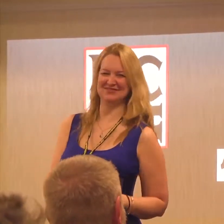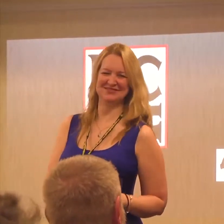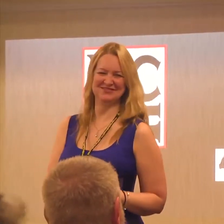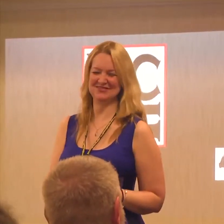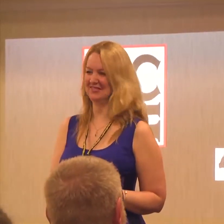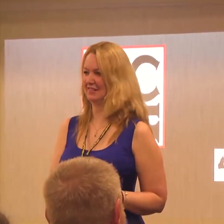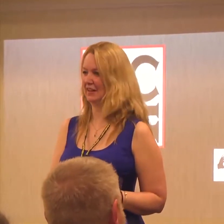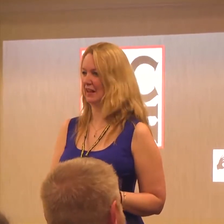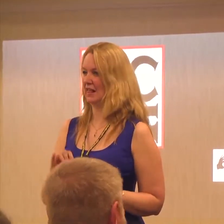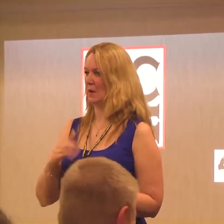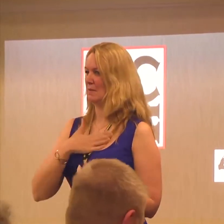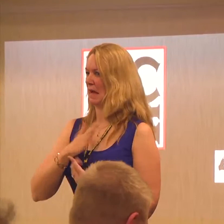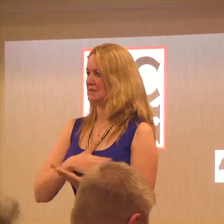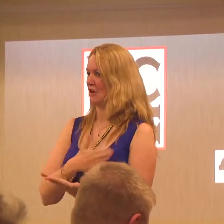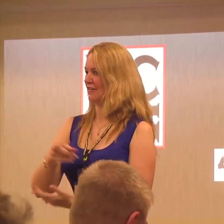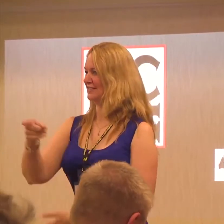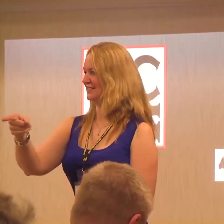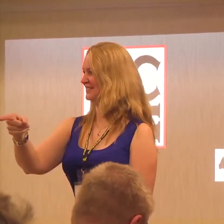Hey, that was my song.